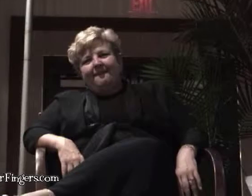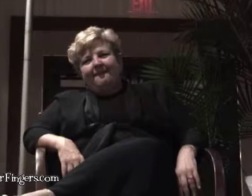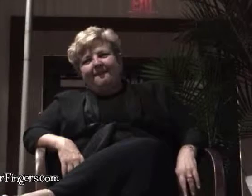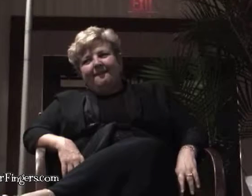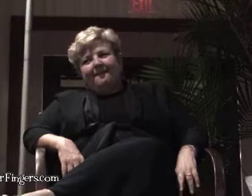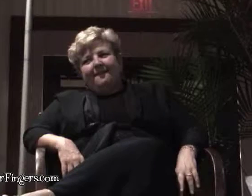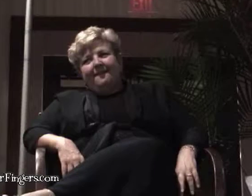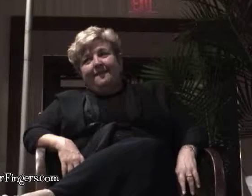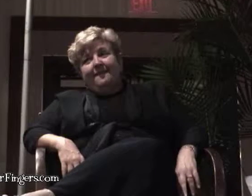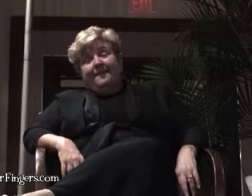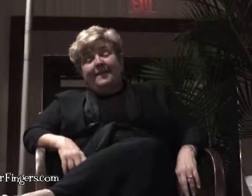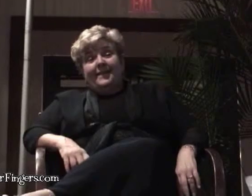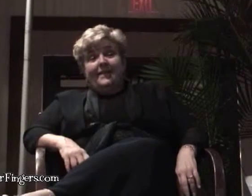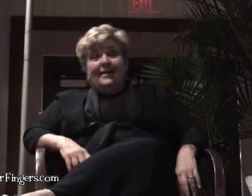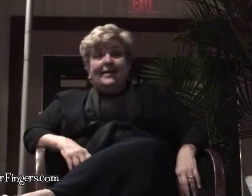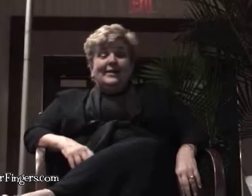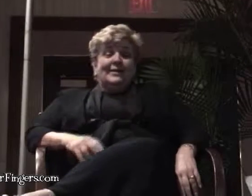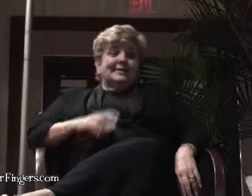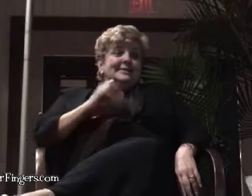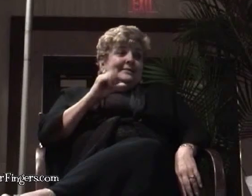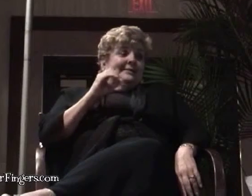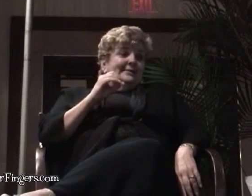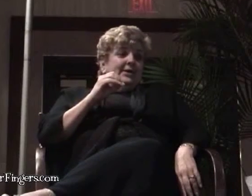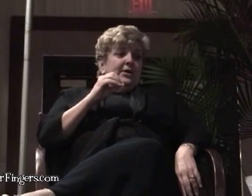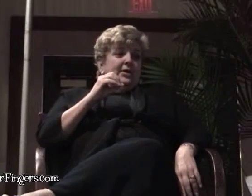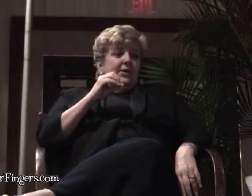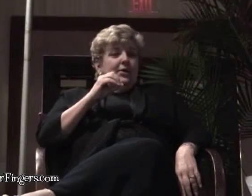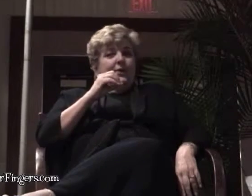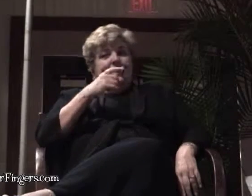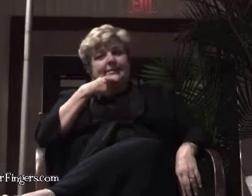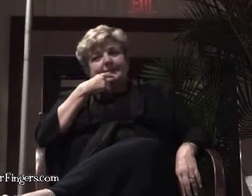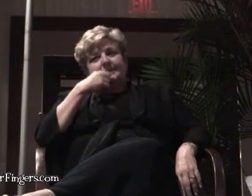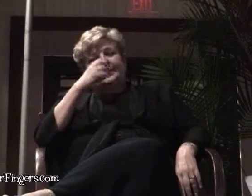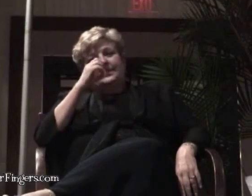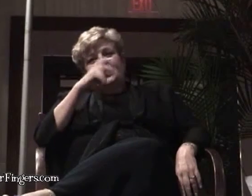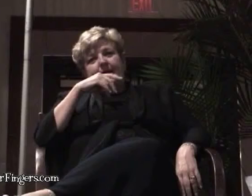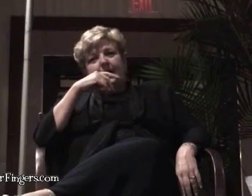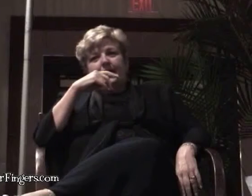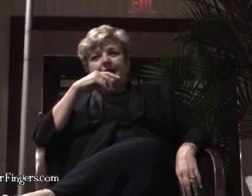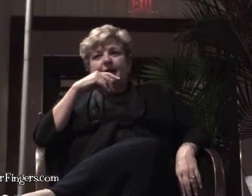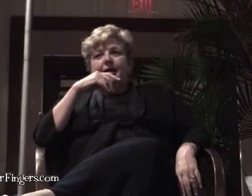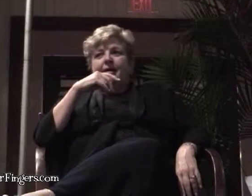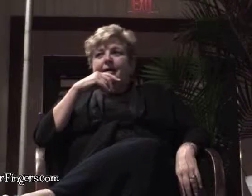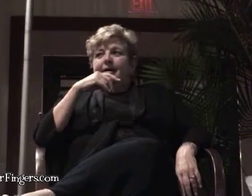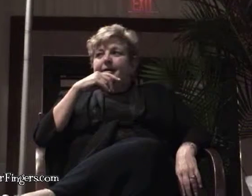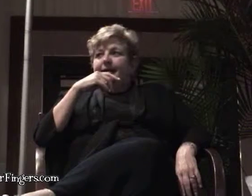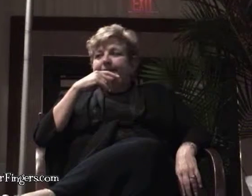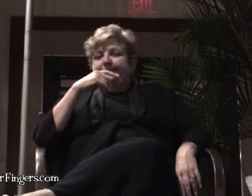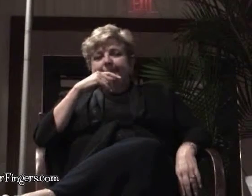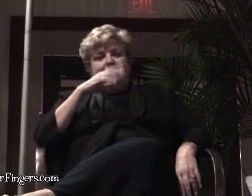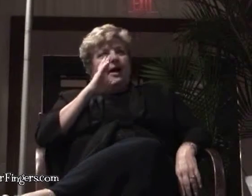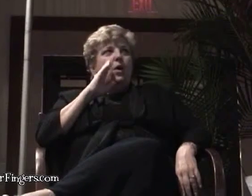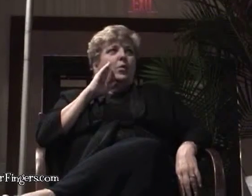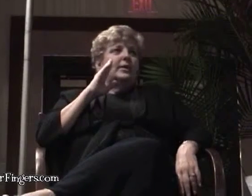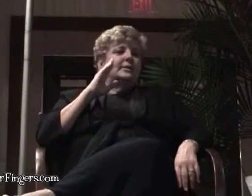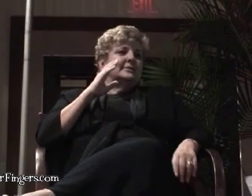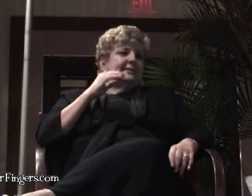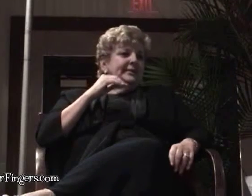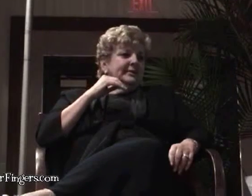So I went and found Rick, said, "Okay, I'll be your temporary sponsor," and I started trying to help him. Man, Rick had nothing to offer me. This is